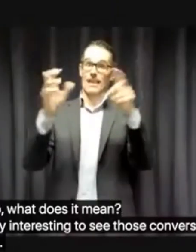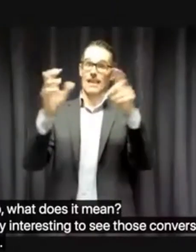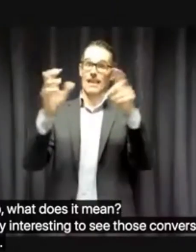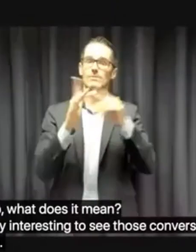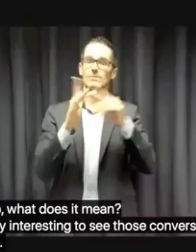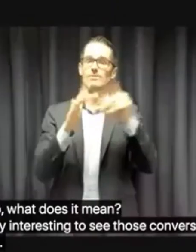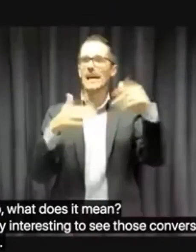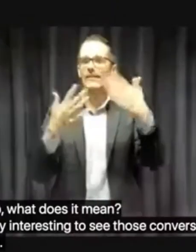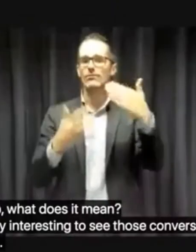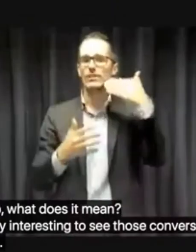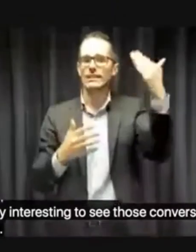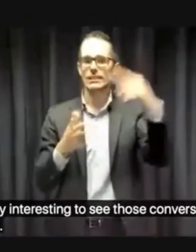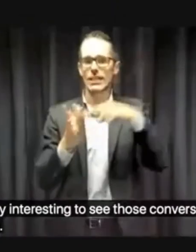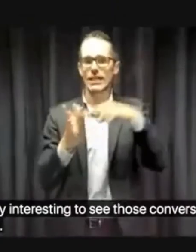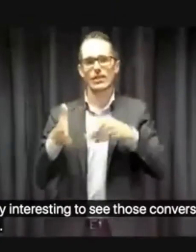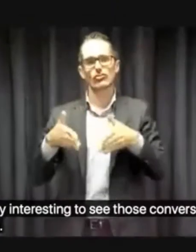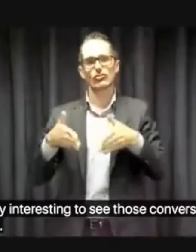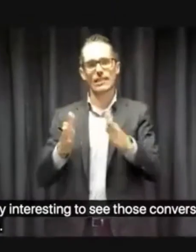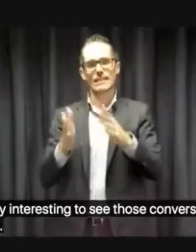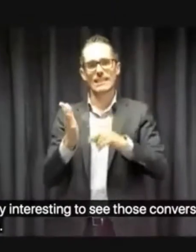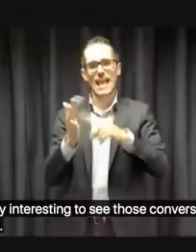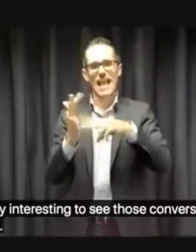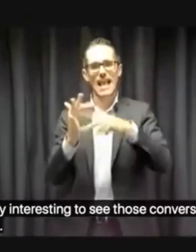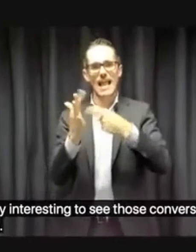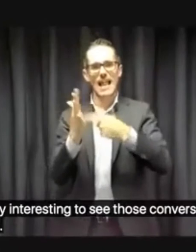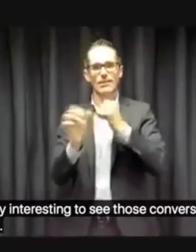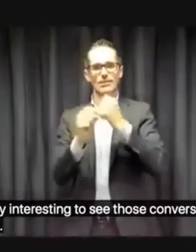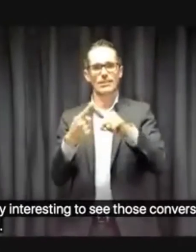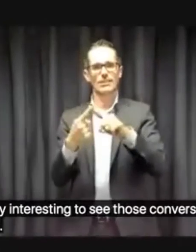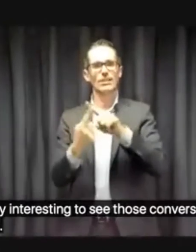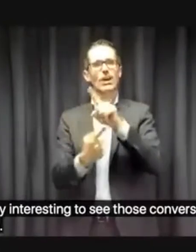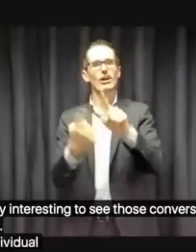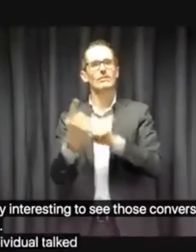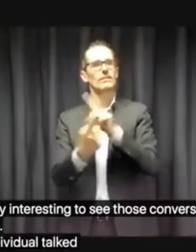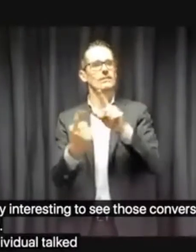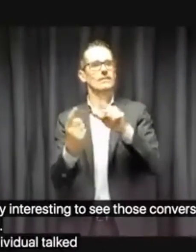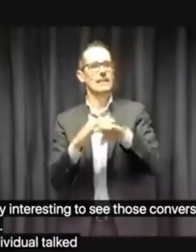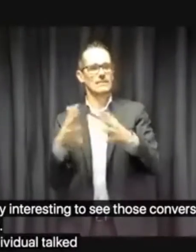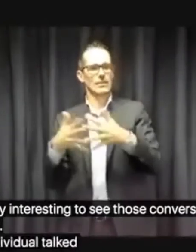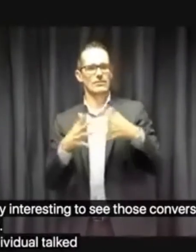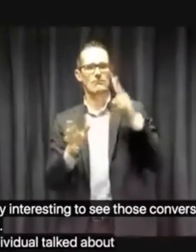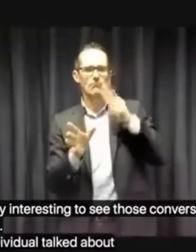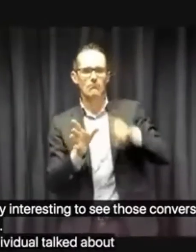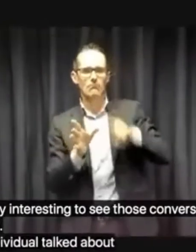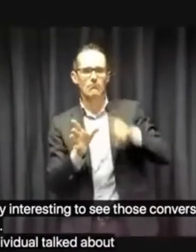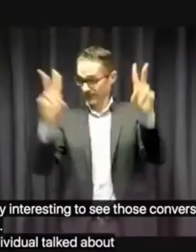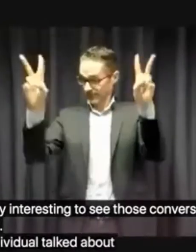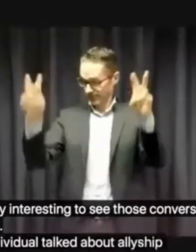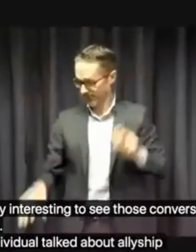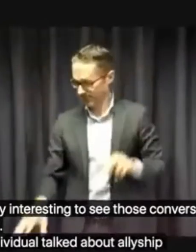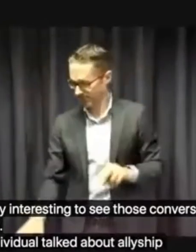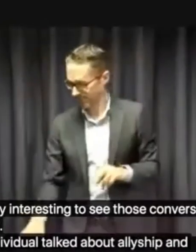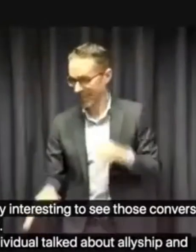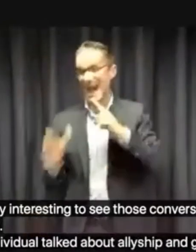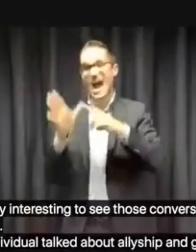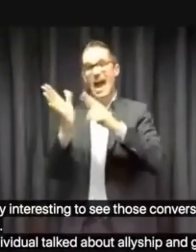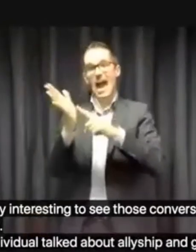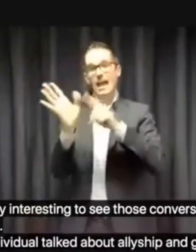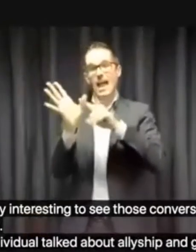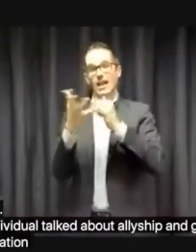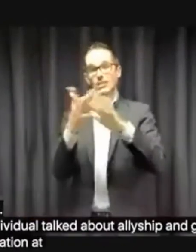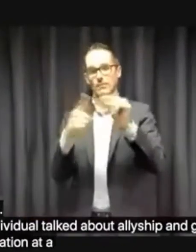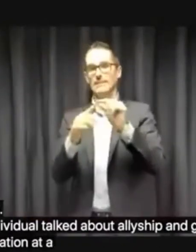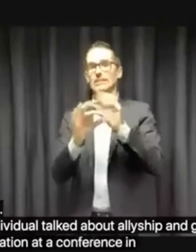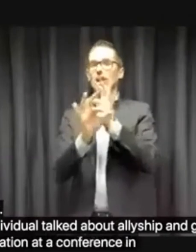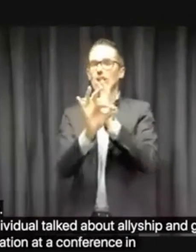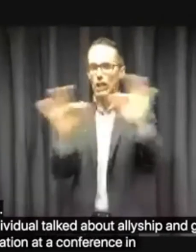This individual talked about allyship in their presentation at Street Language, at a conference in the States a couple of years ago. But